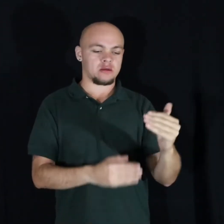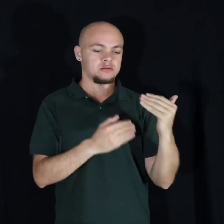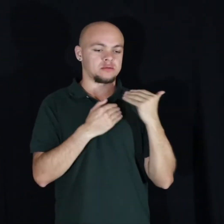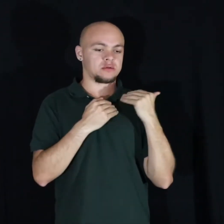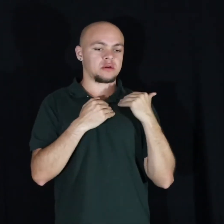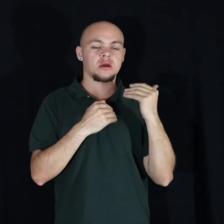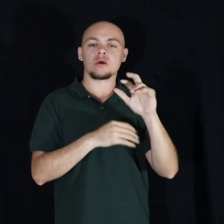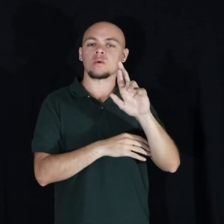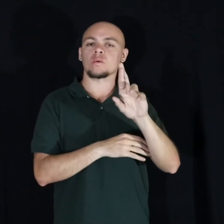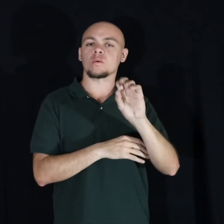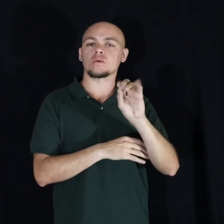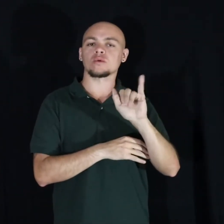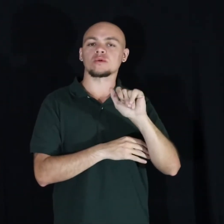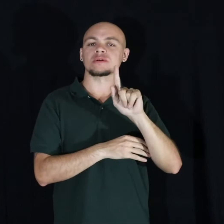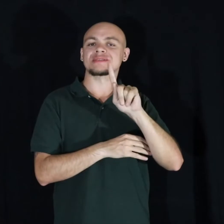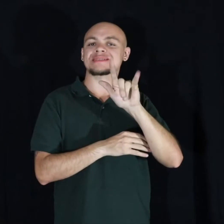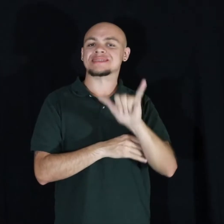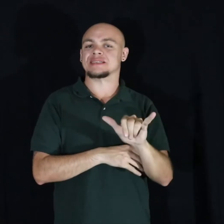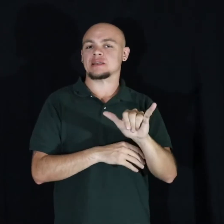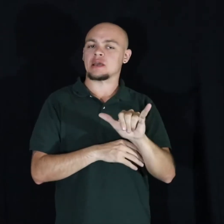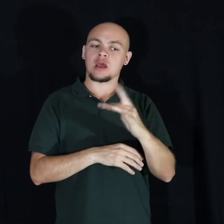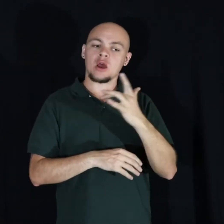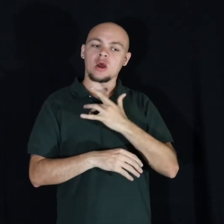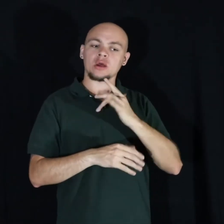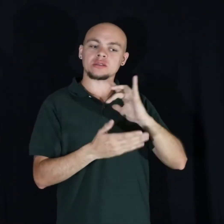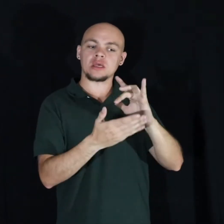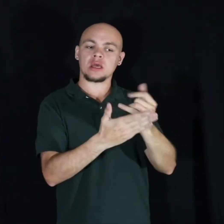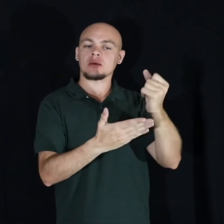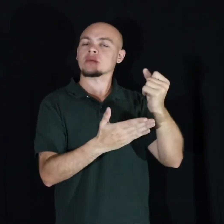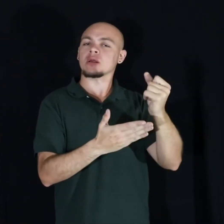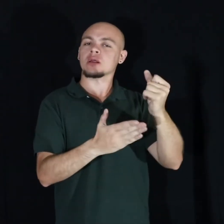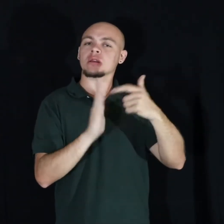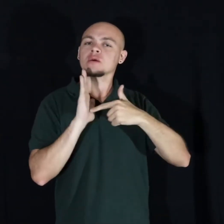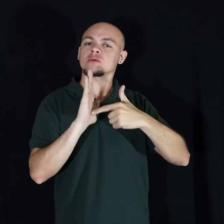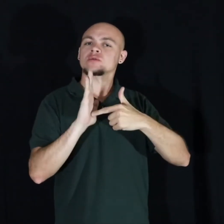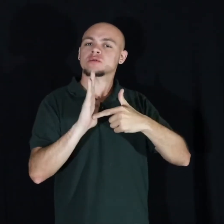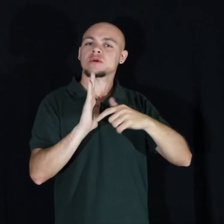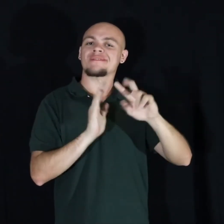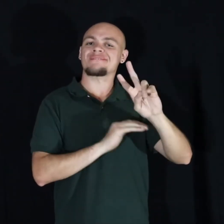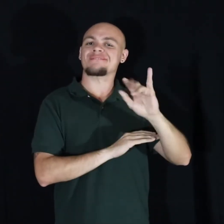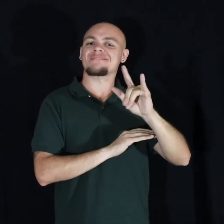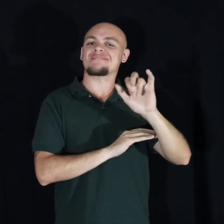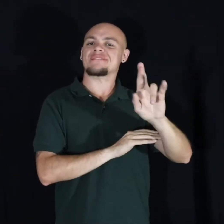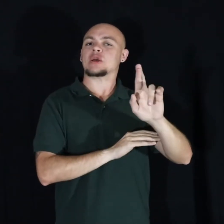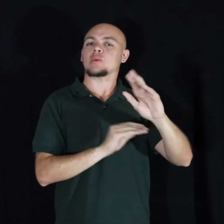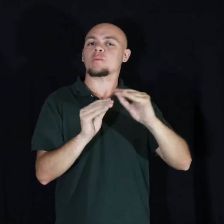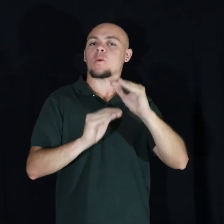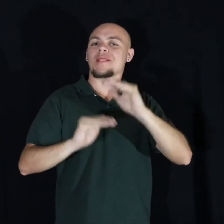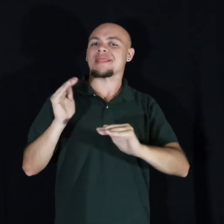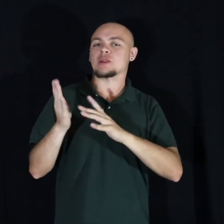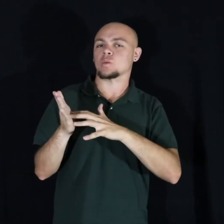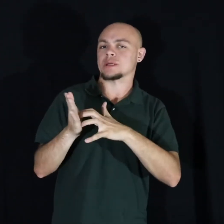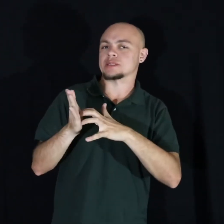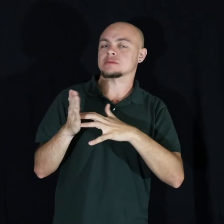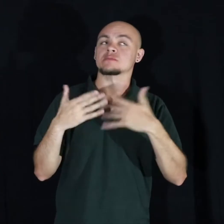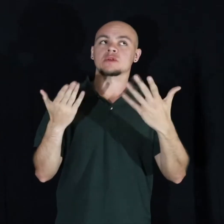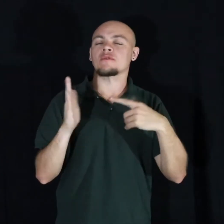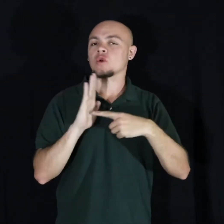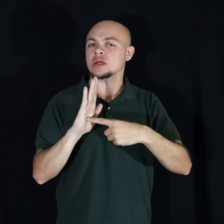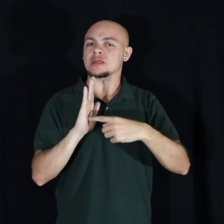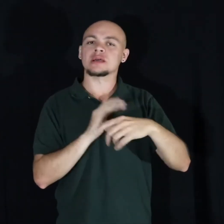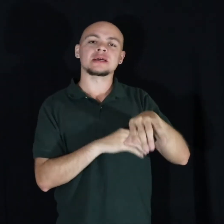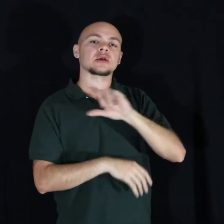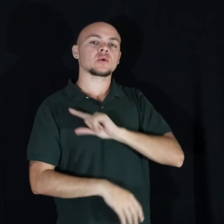to captivate the hearts of others by depicting vigor over weakness. For example, Queen